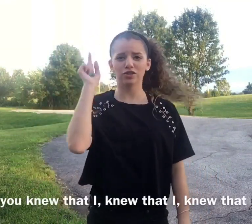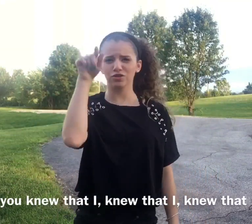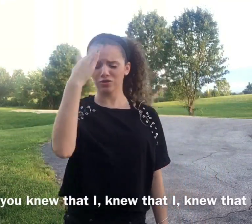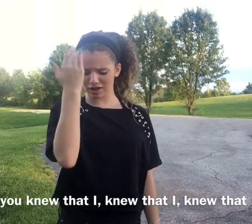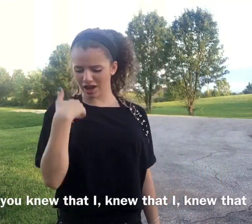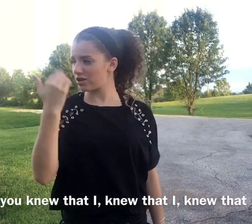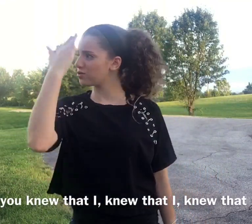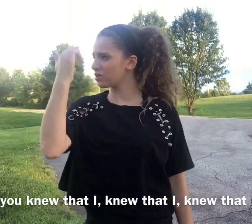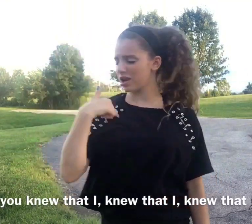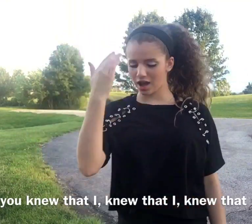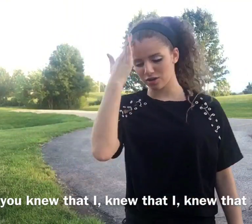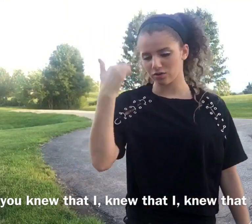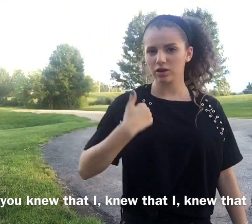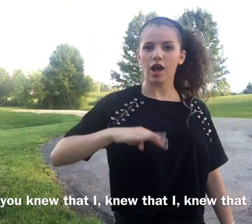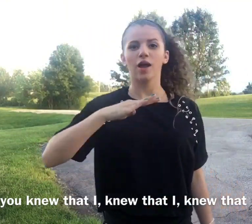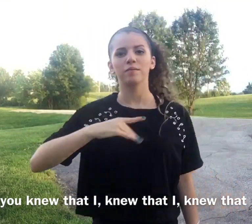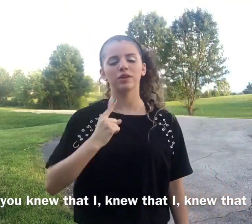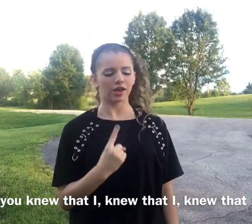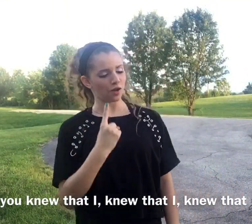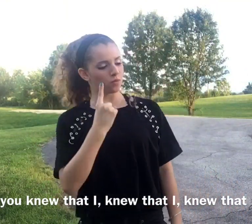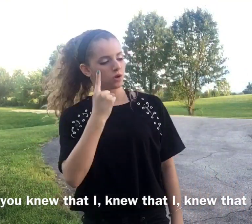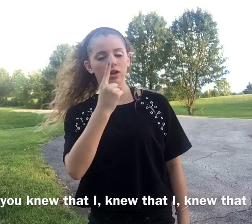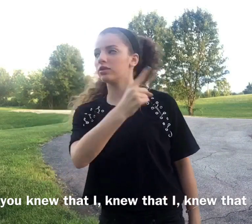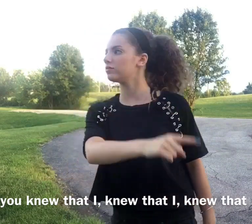you knew that I'd be at one.